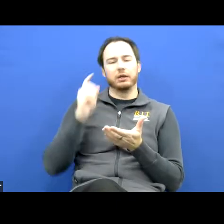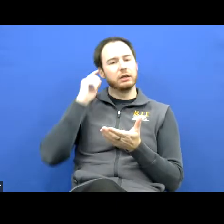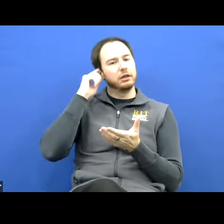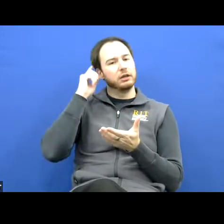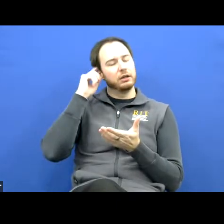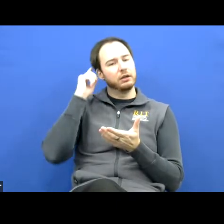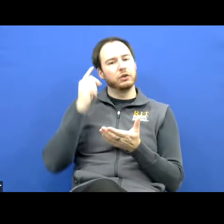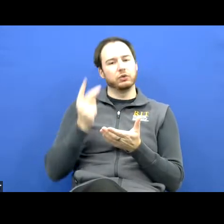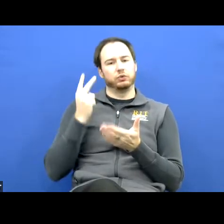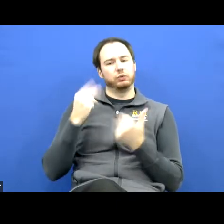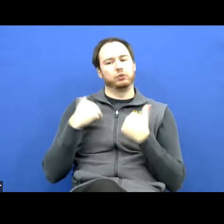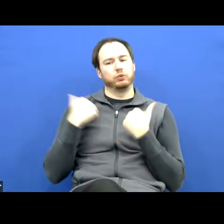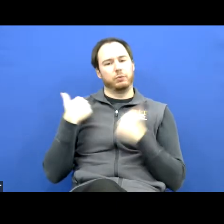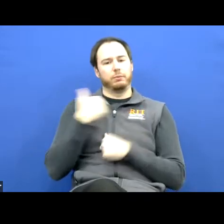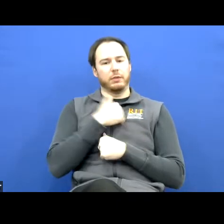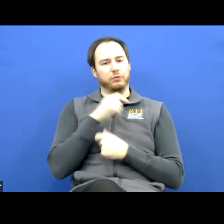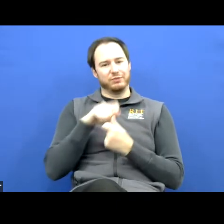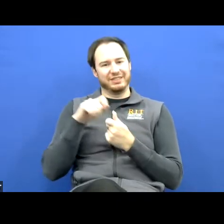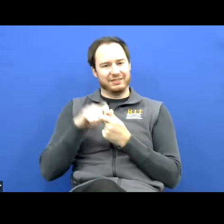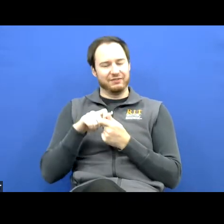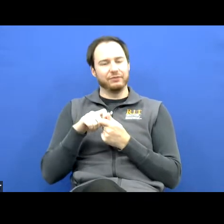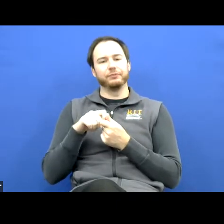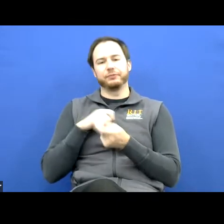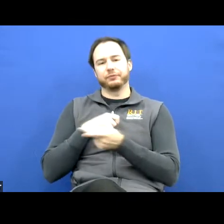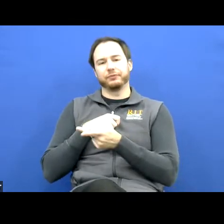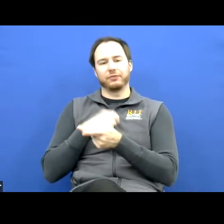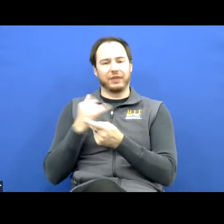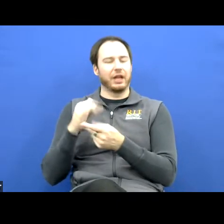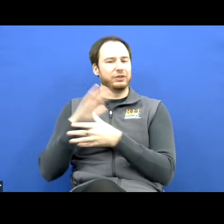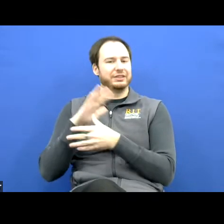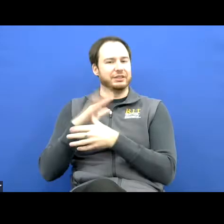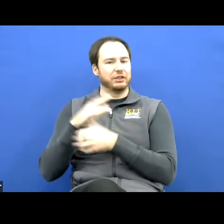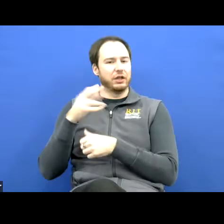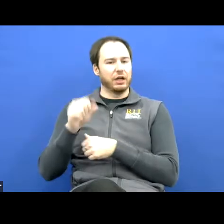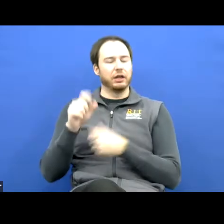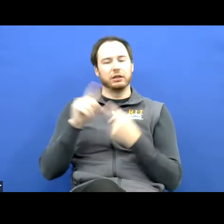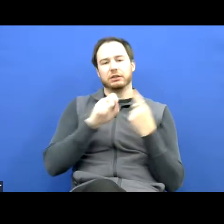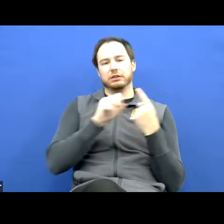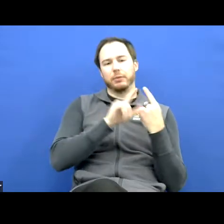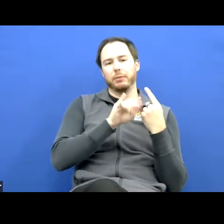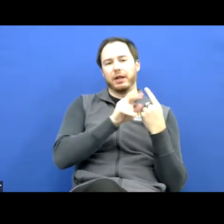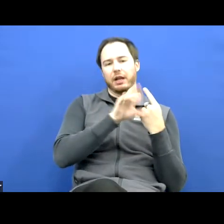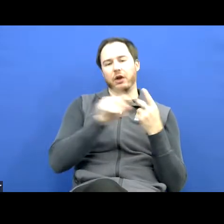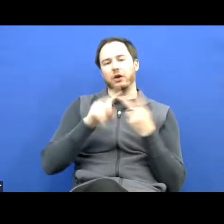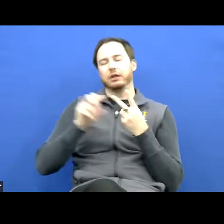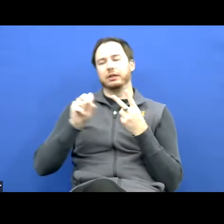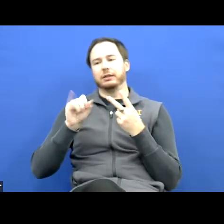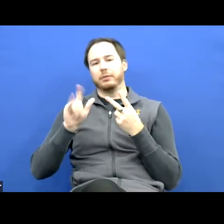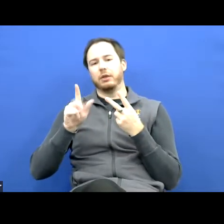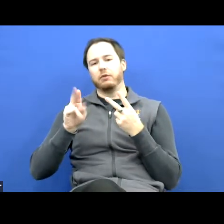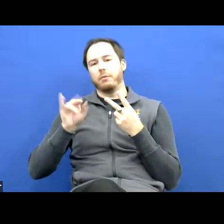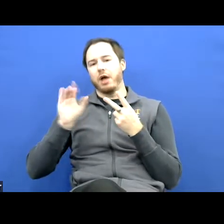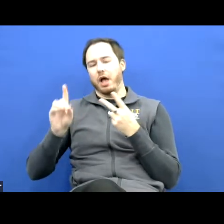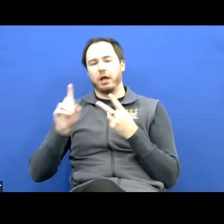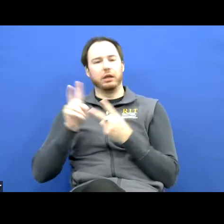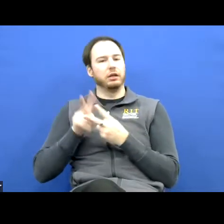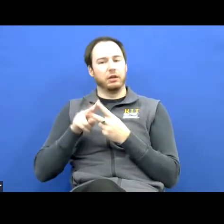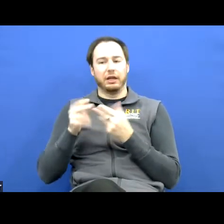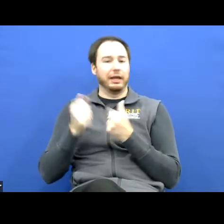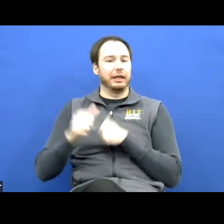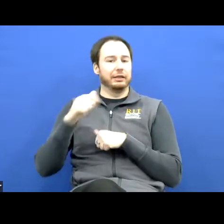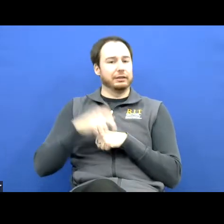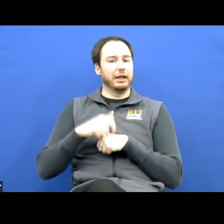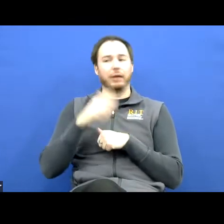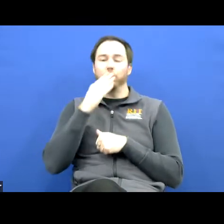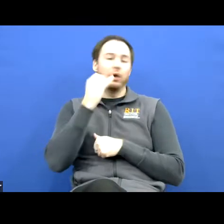two of the youth members on the youth board. They're both seniors at the high school, Sybil Montero and Simra Hamad. It seems like whenever there's a